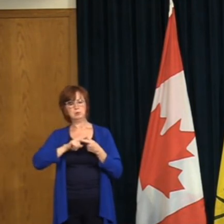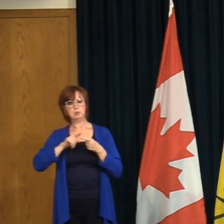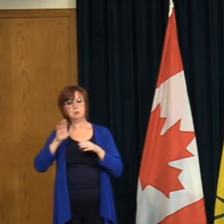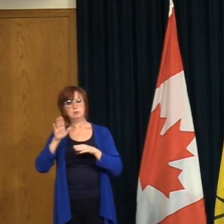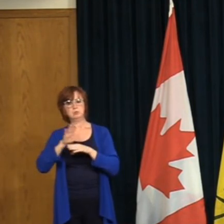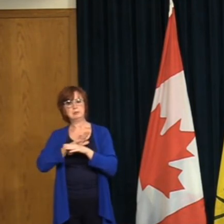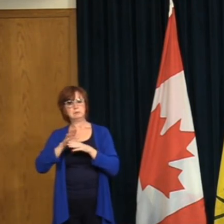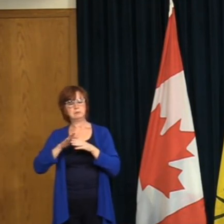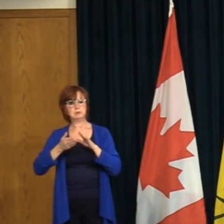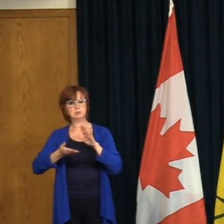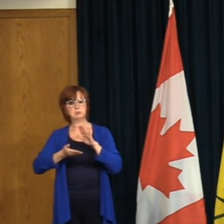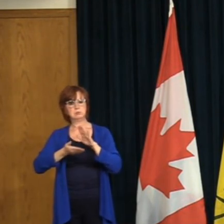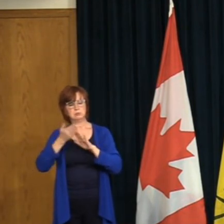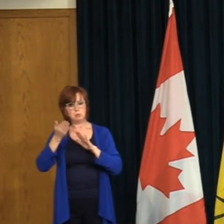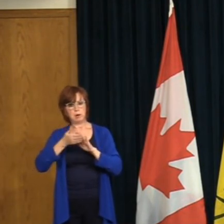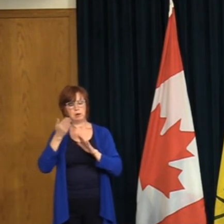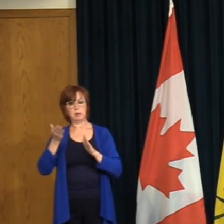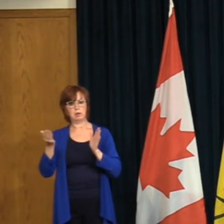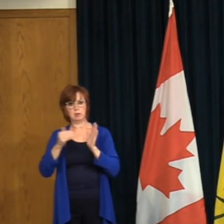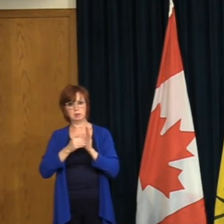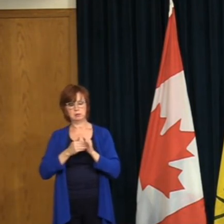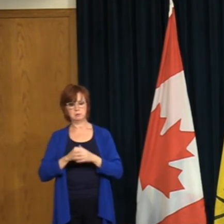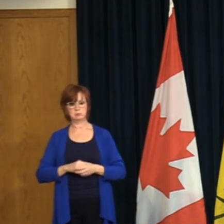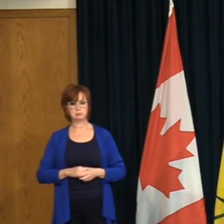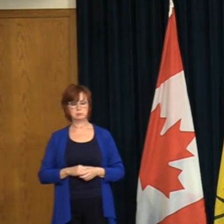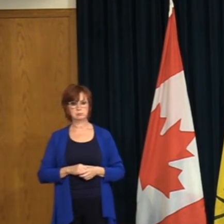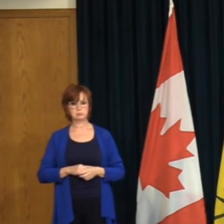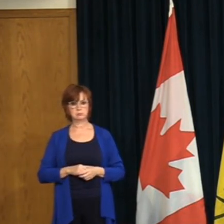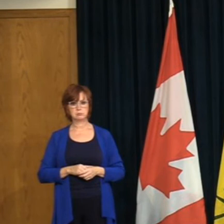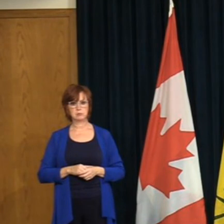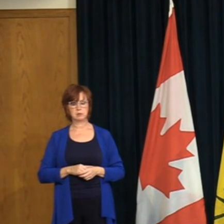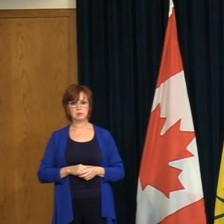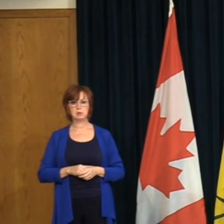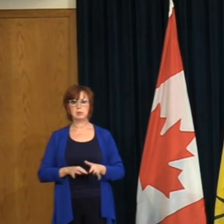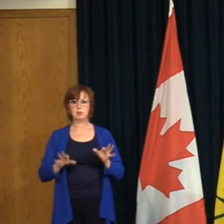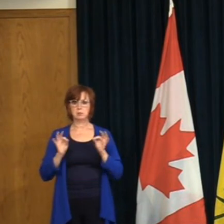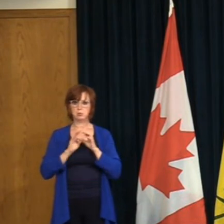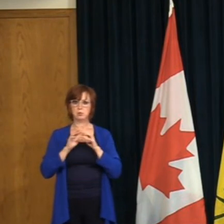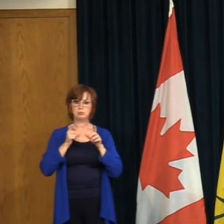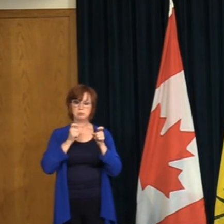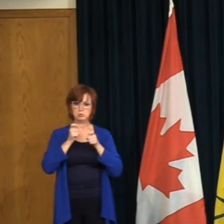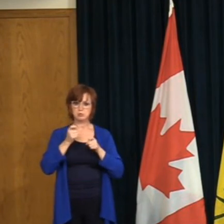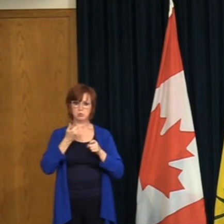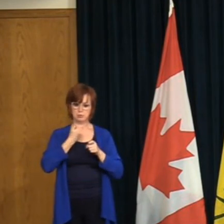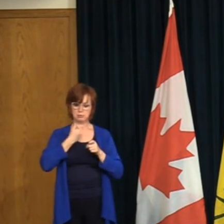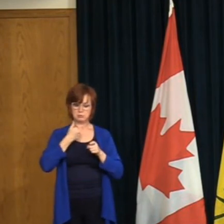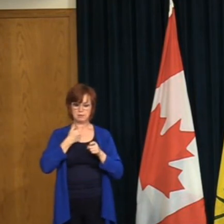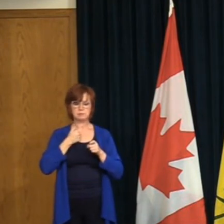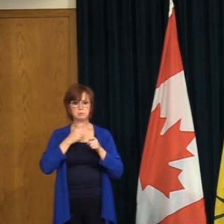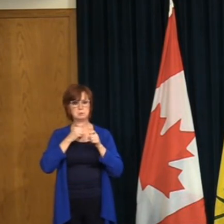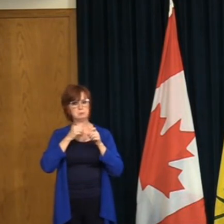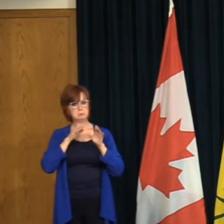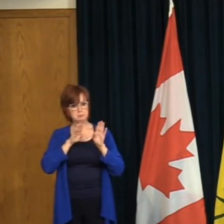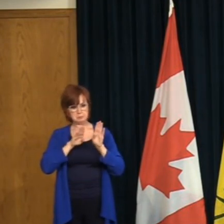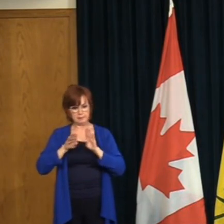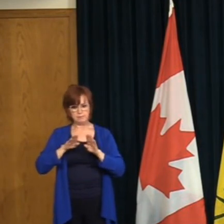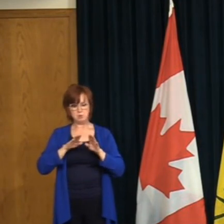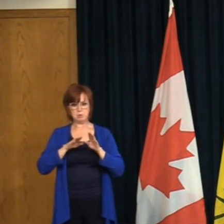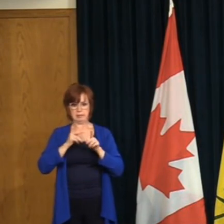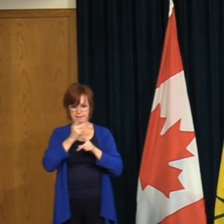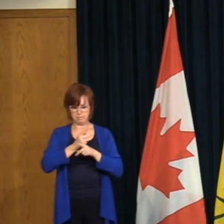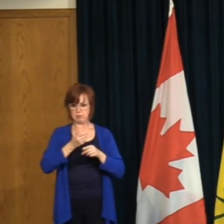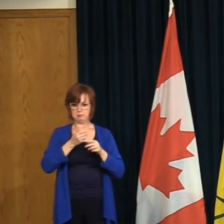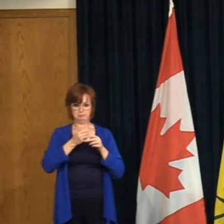but where needed, we are able to modify our own behaviors and how we engage when we're outside the